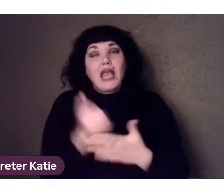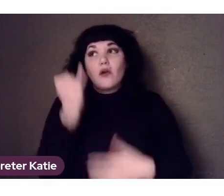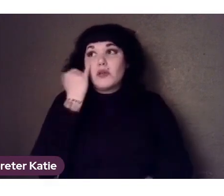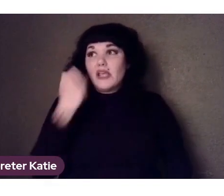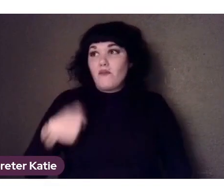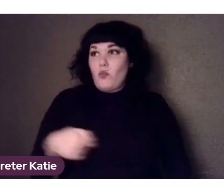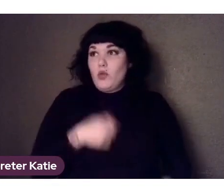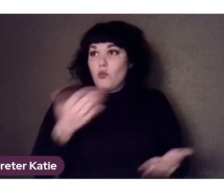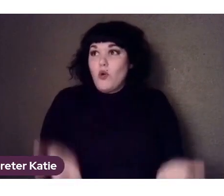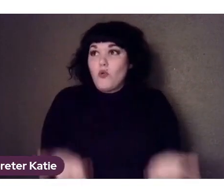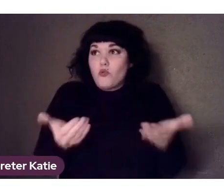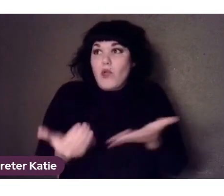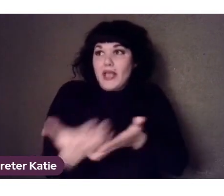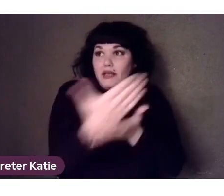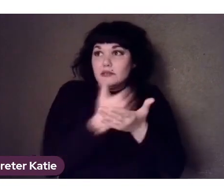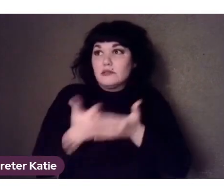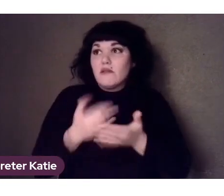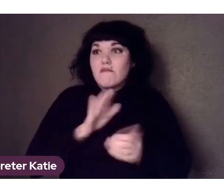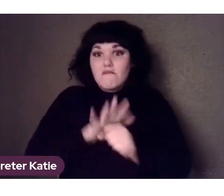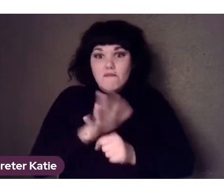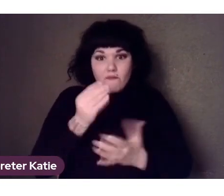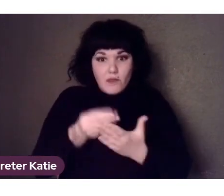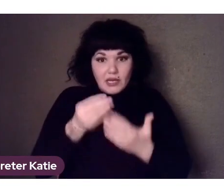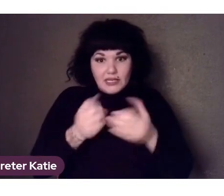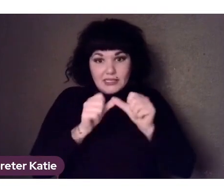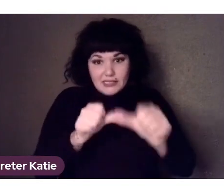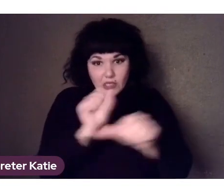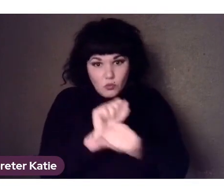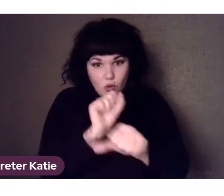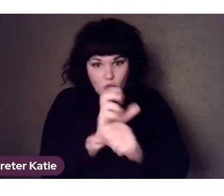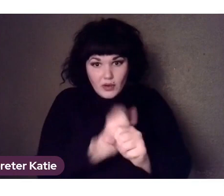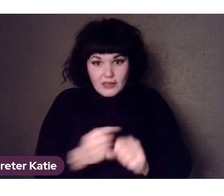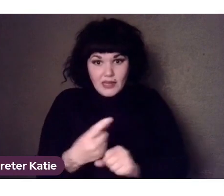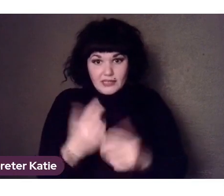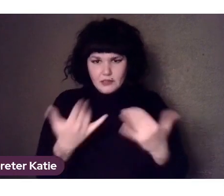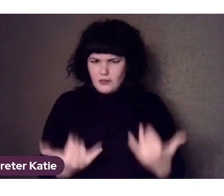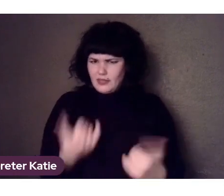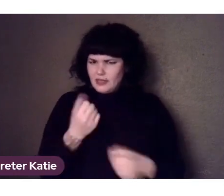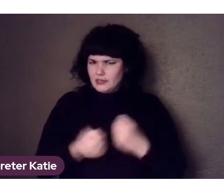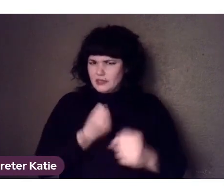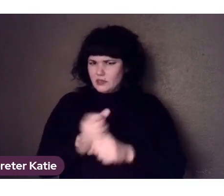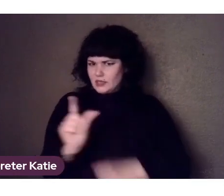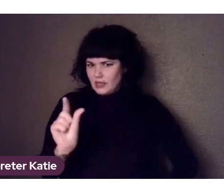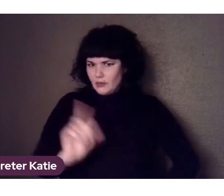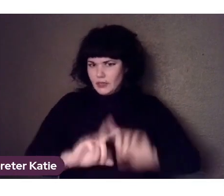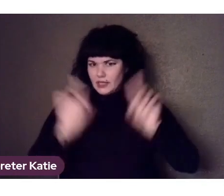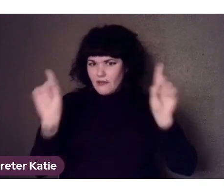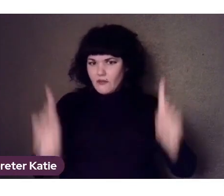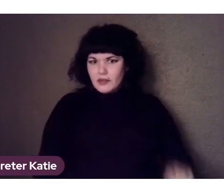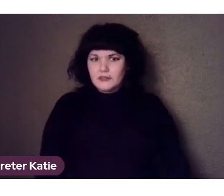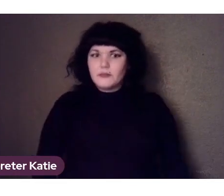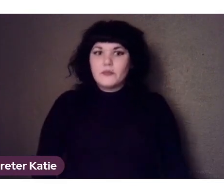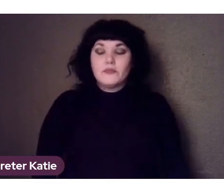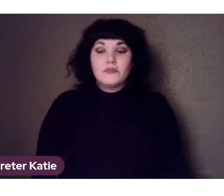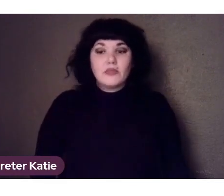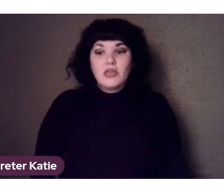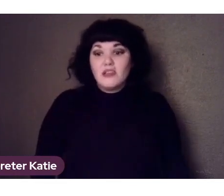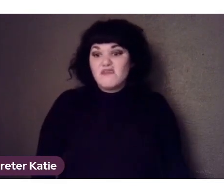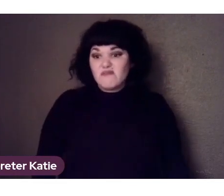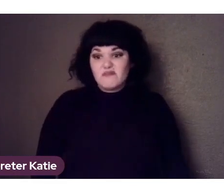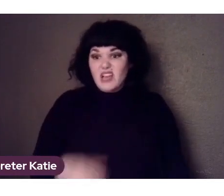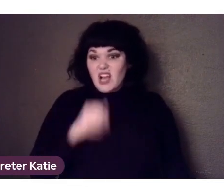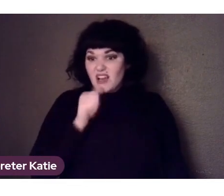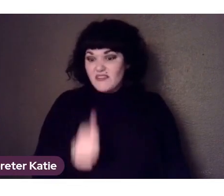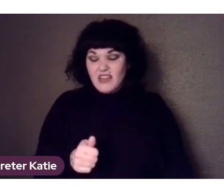money we need to continue our work next year. This year is a little bit different. I have not been able to perform